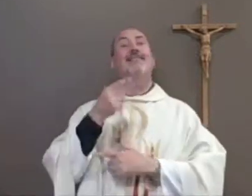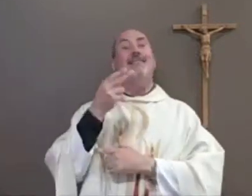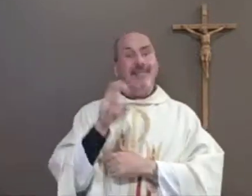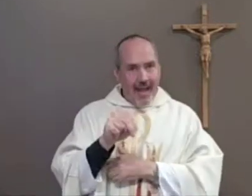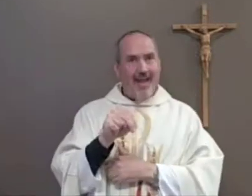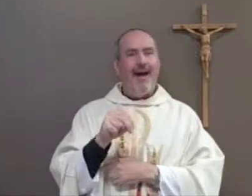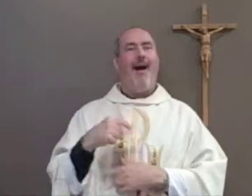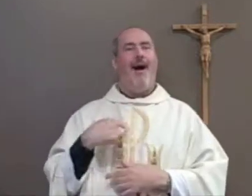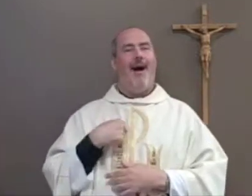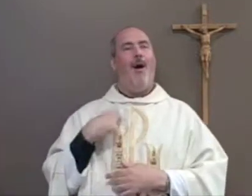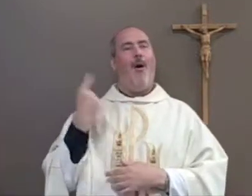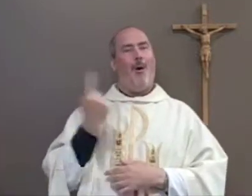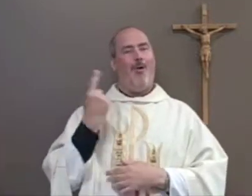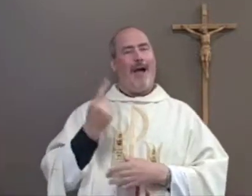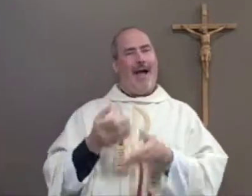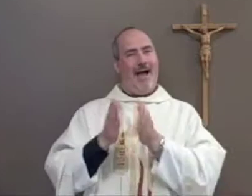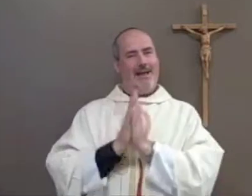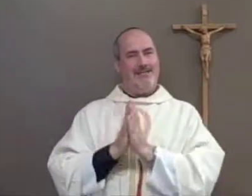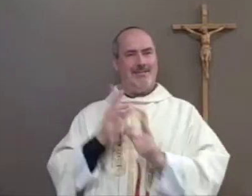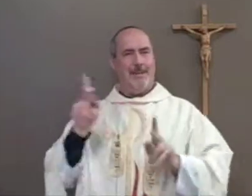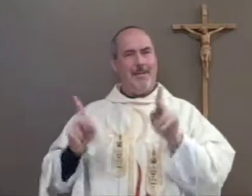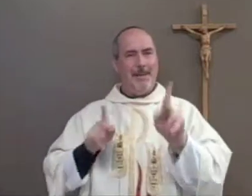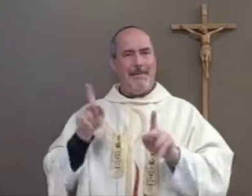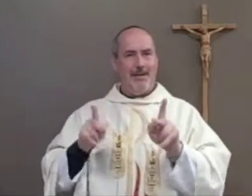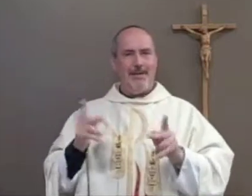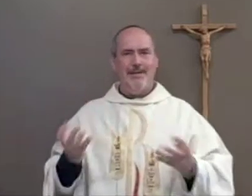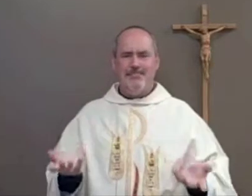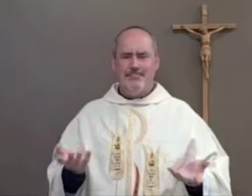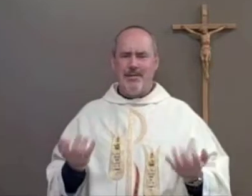realize that that's what it is. So I always ask people,